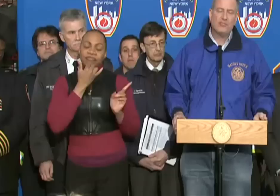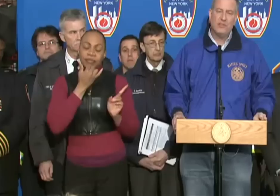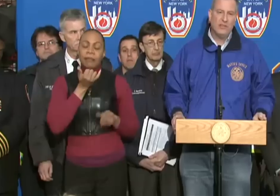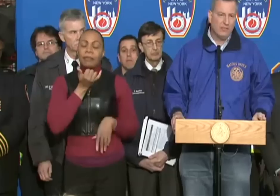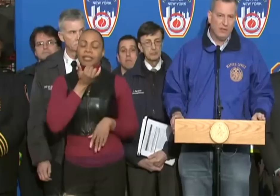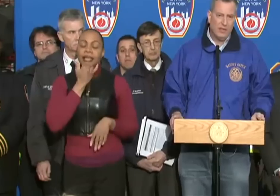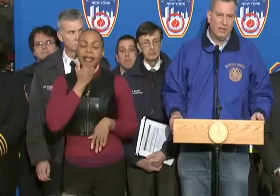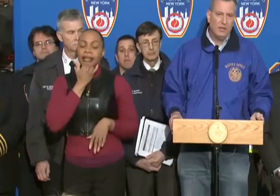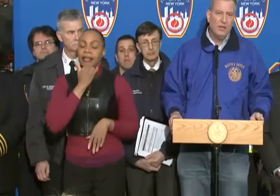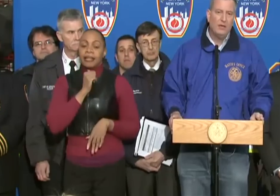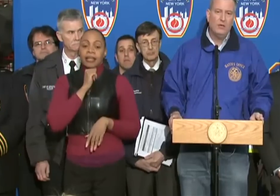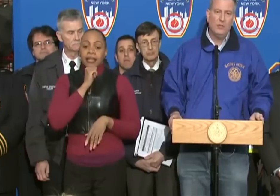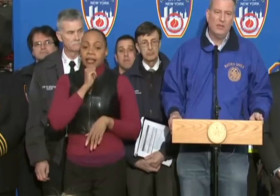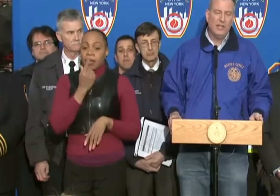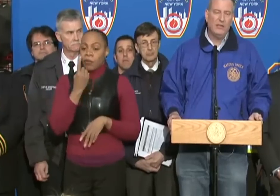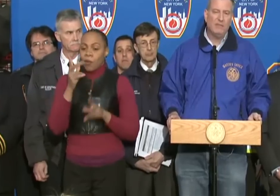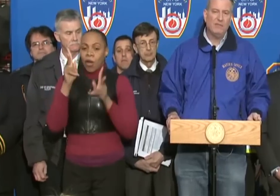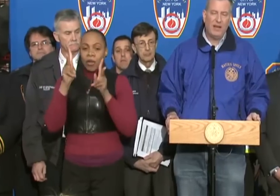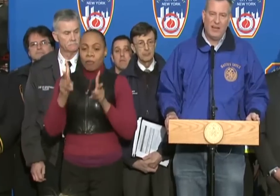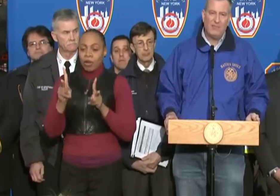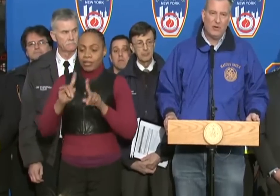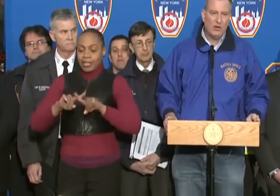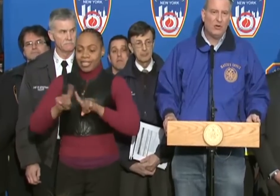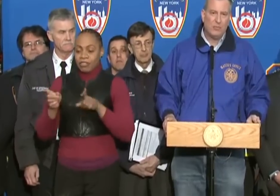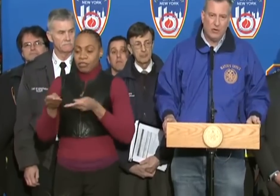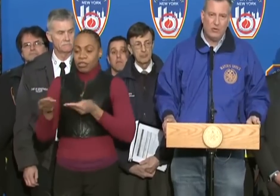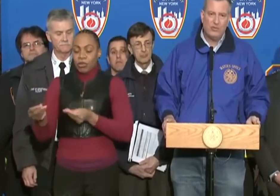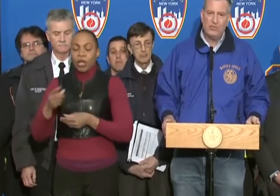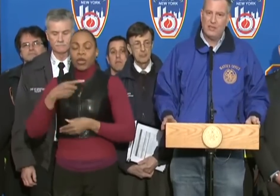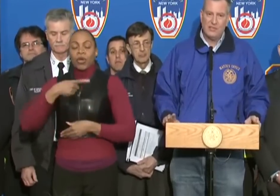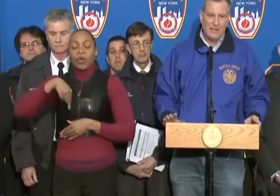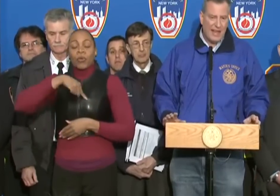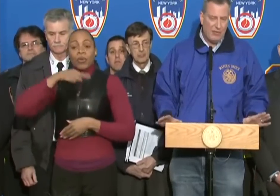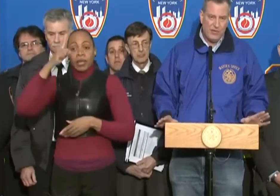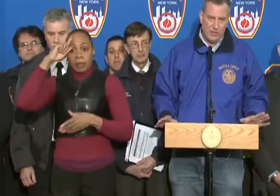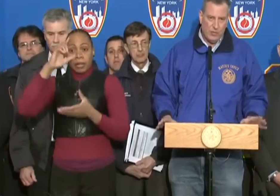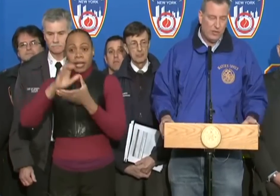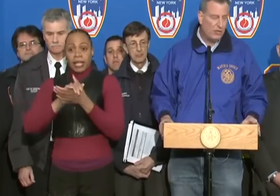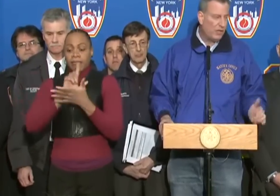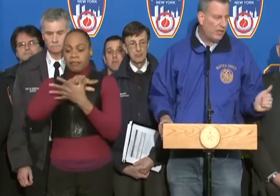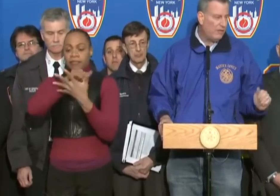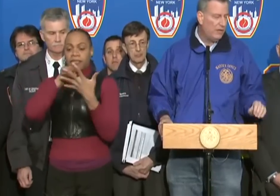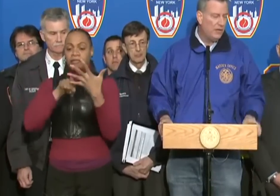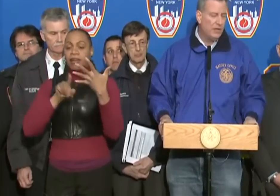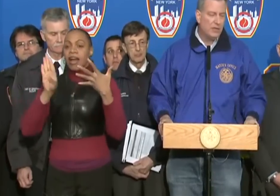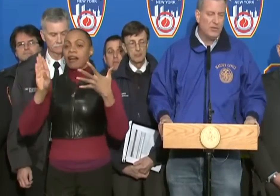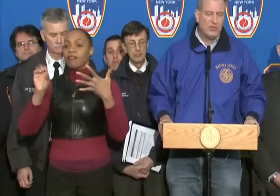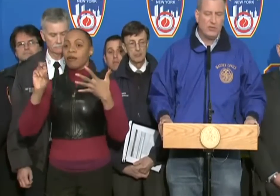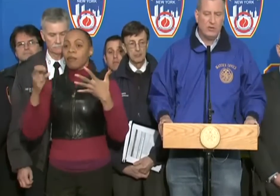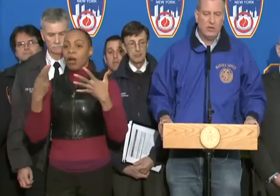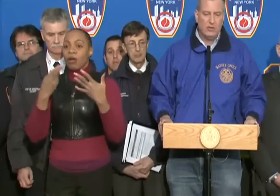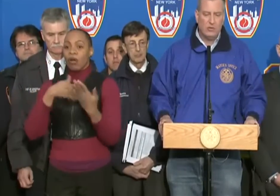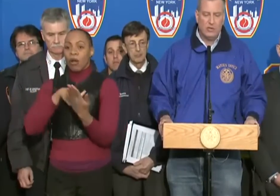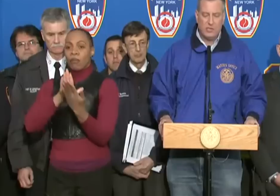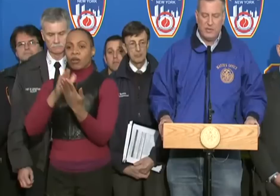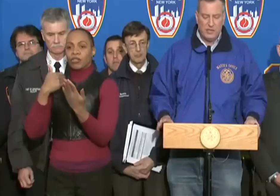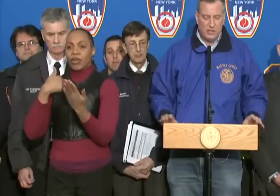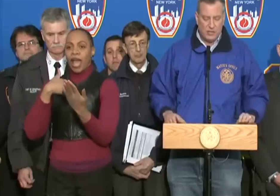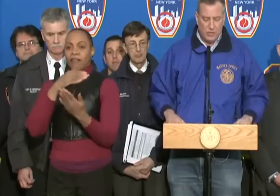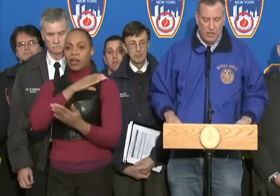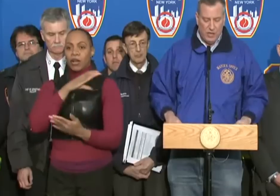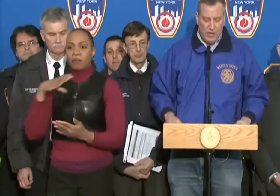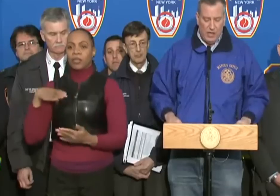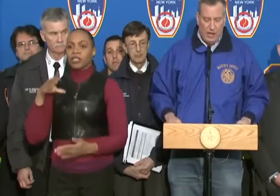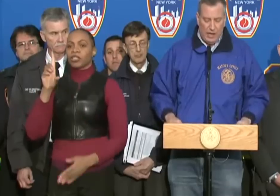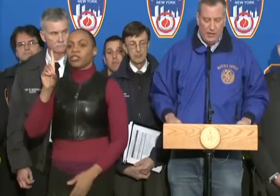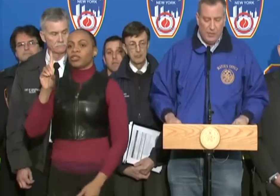No one was treated differently. We believe in a five-borough approach. That's in everything we do, and I'll have Commissioner Doherty speak to